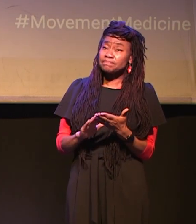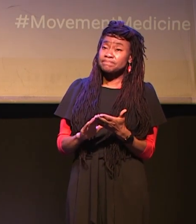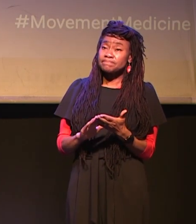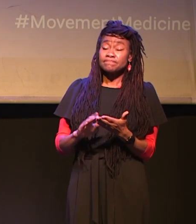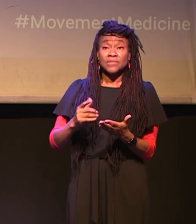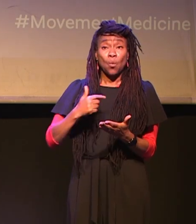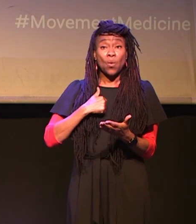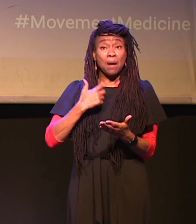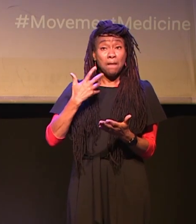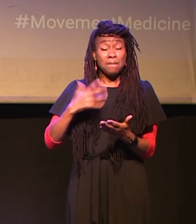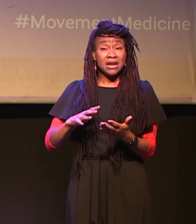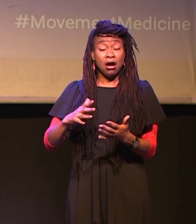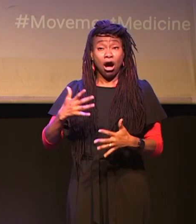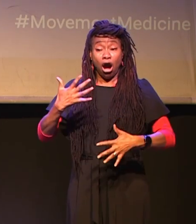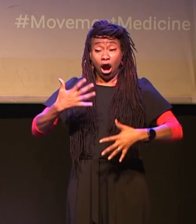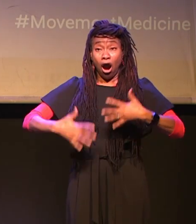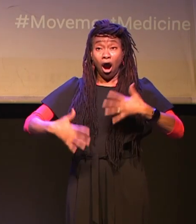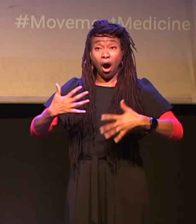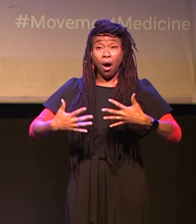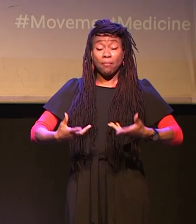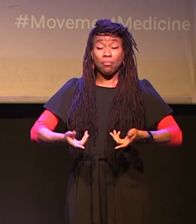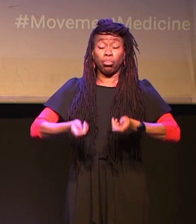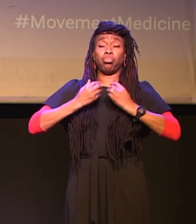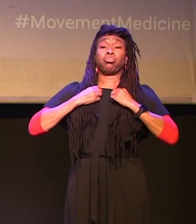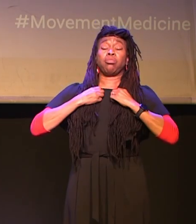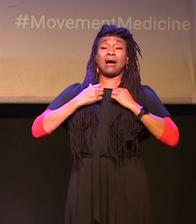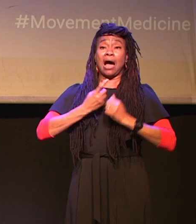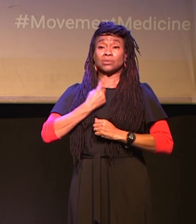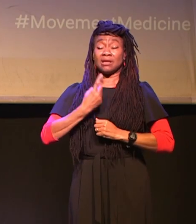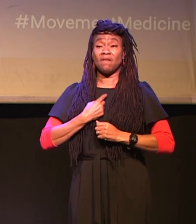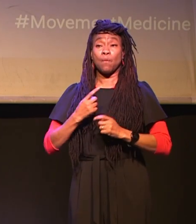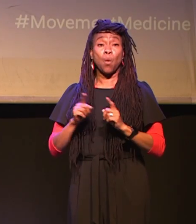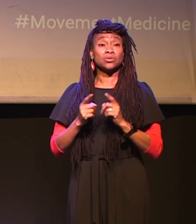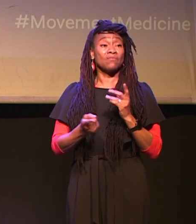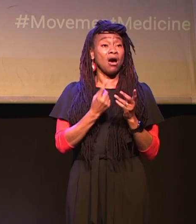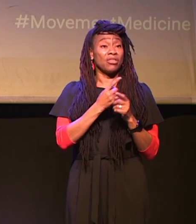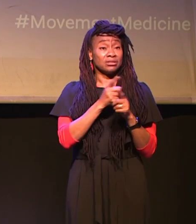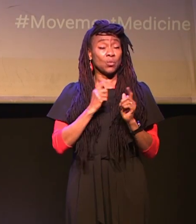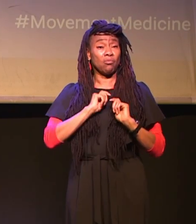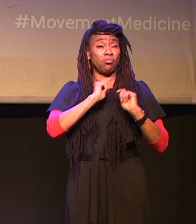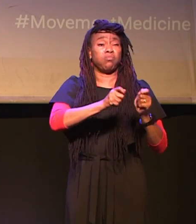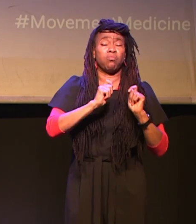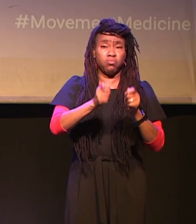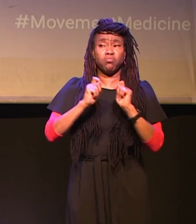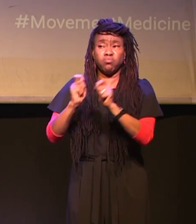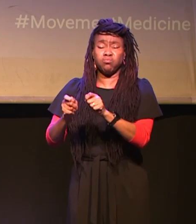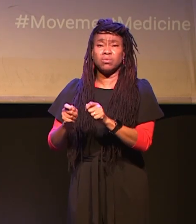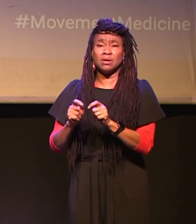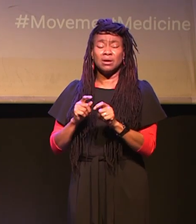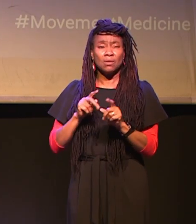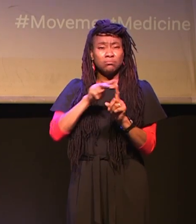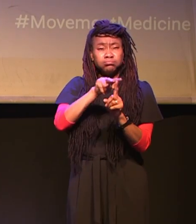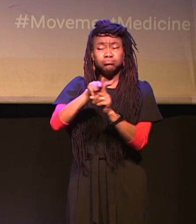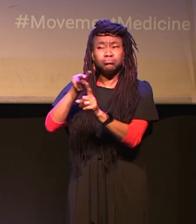brought into ourselves and that we're inflicting on each other. And so the healing work is also like a core part of our accountability.